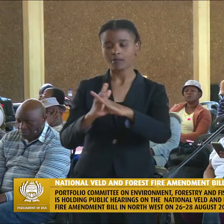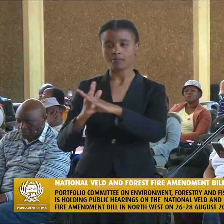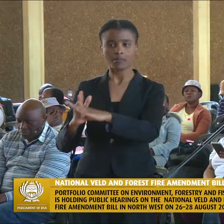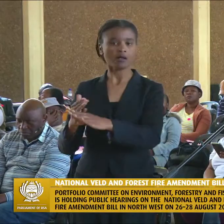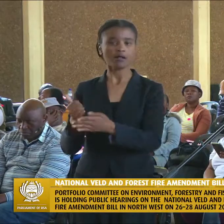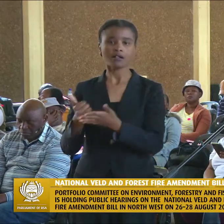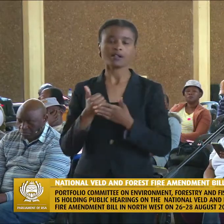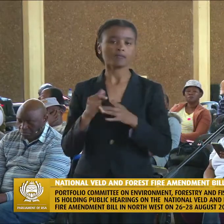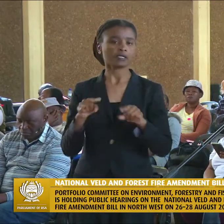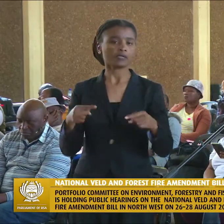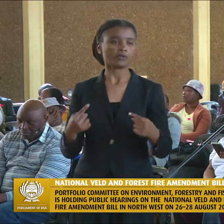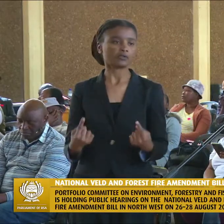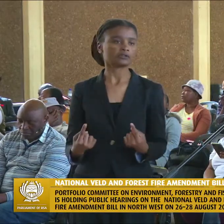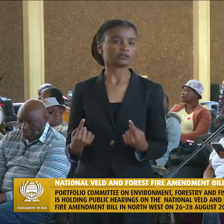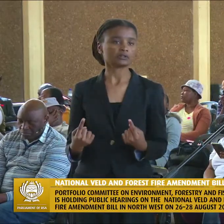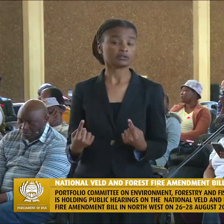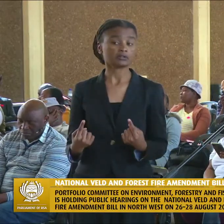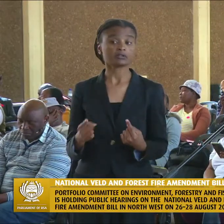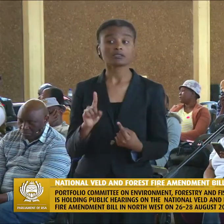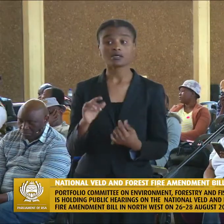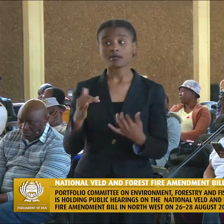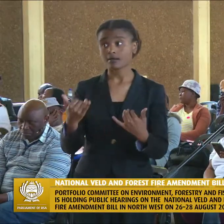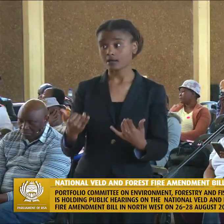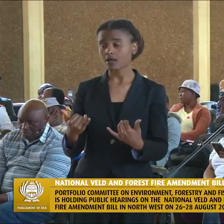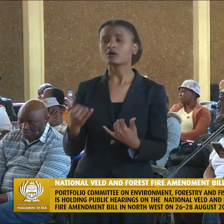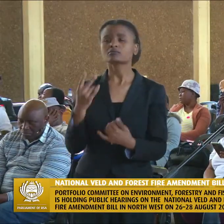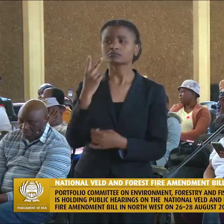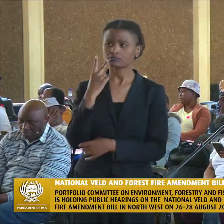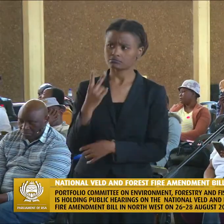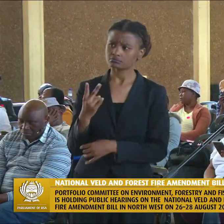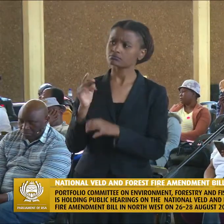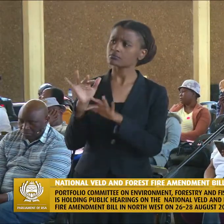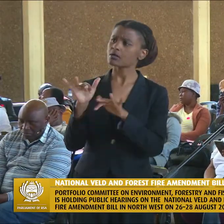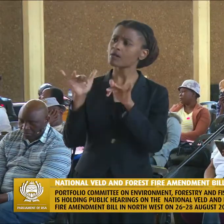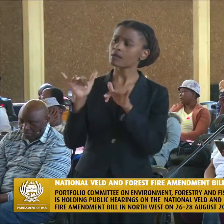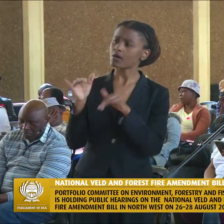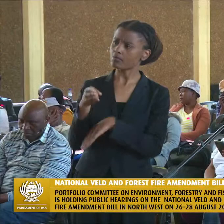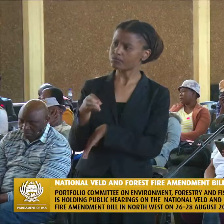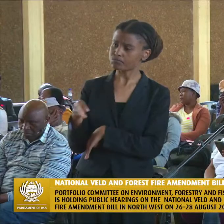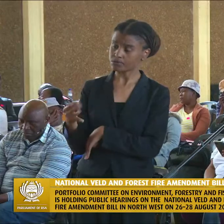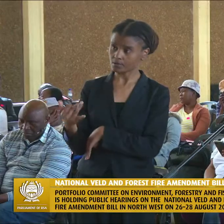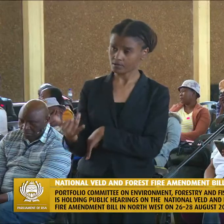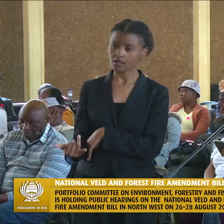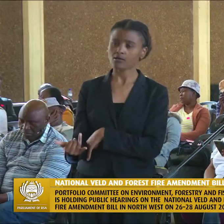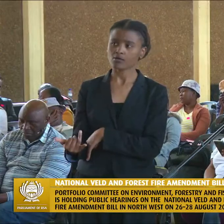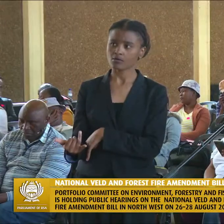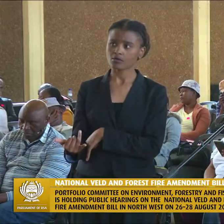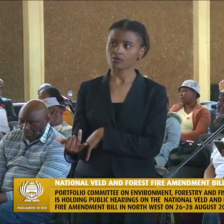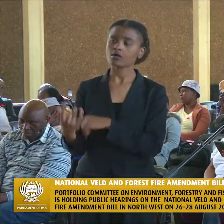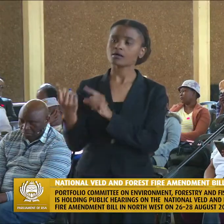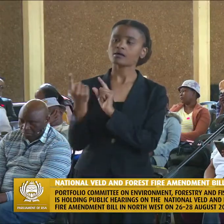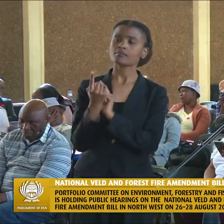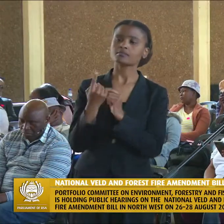the more true parliament is here to to the people for